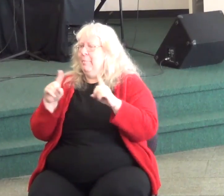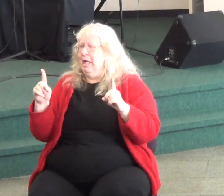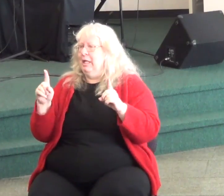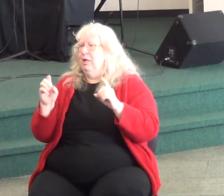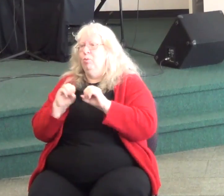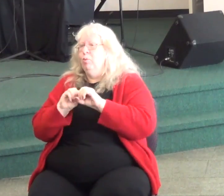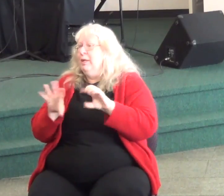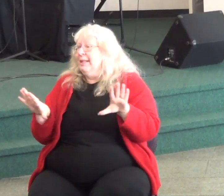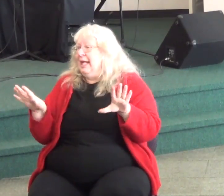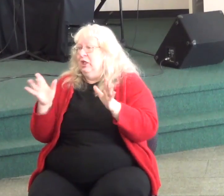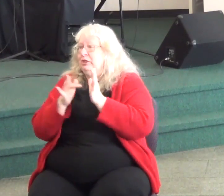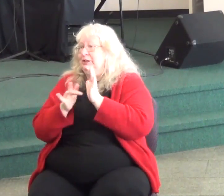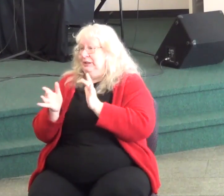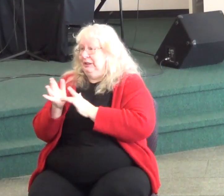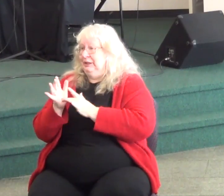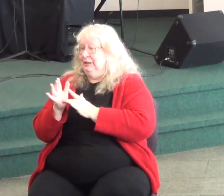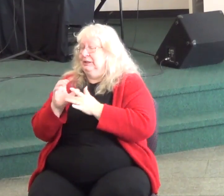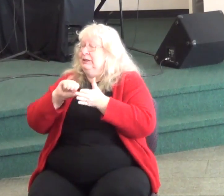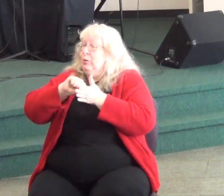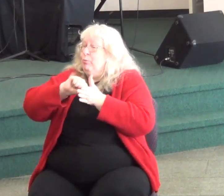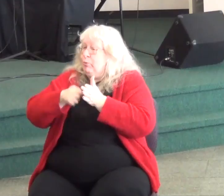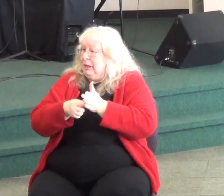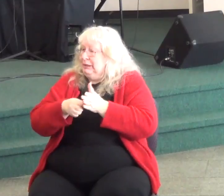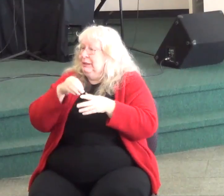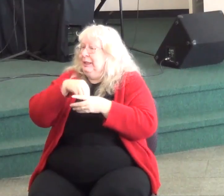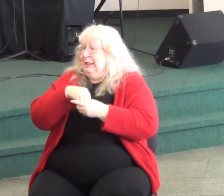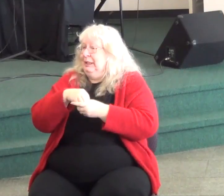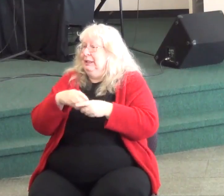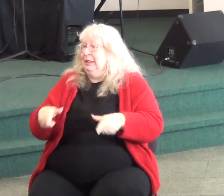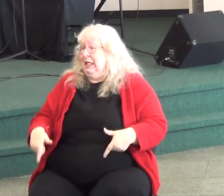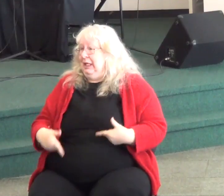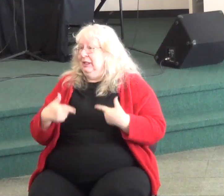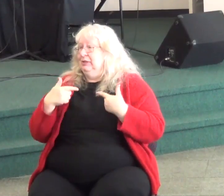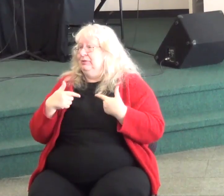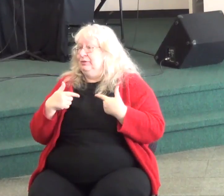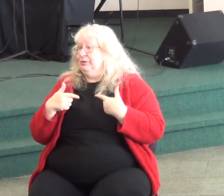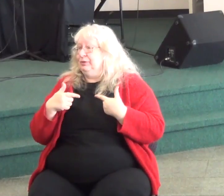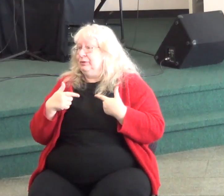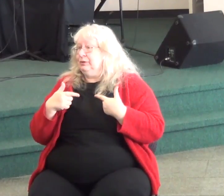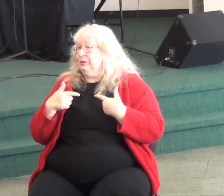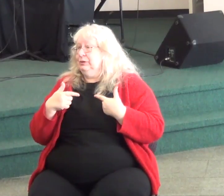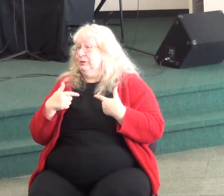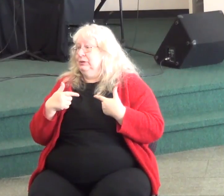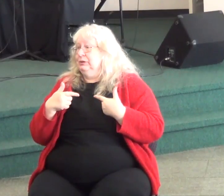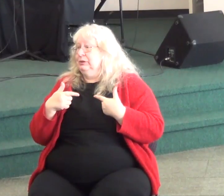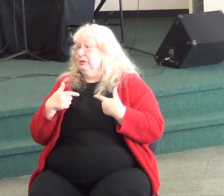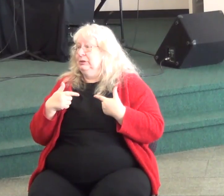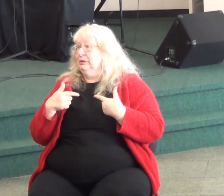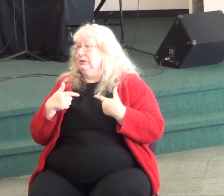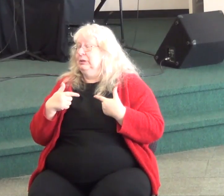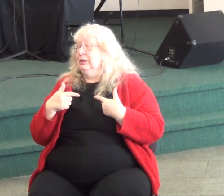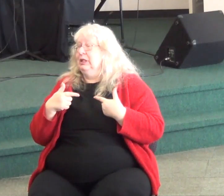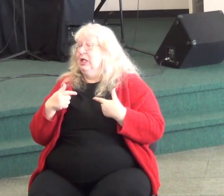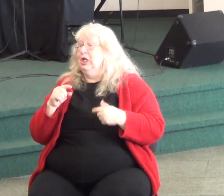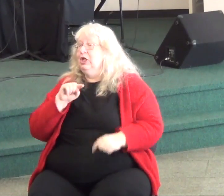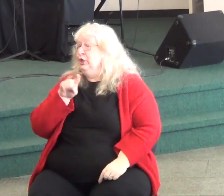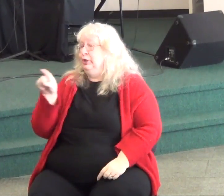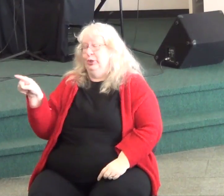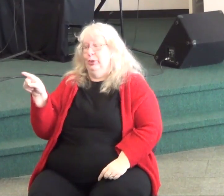Jesus making an impact and being all those words we have on our impact sign up there, you and I would still be